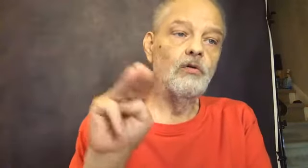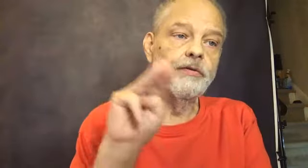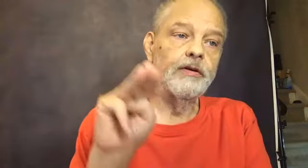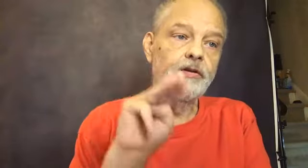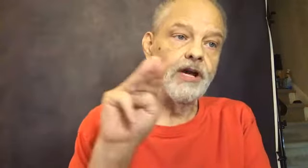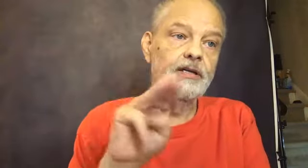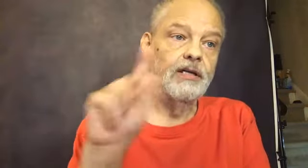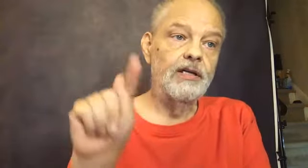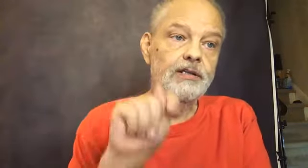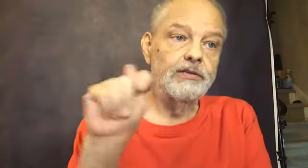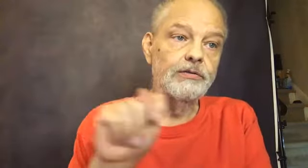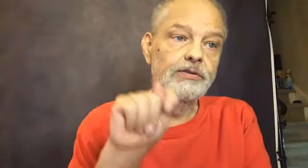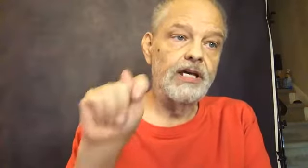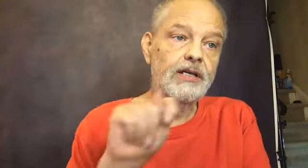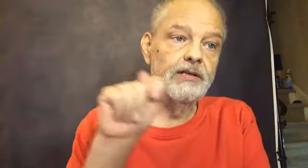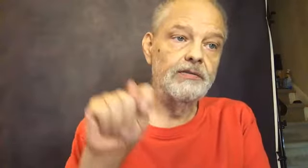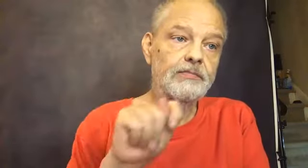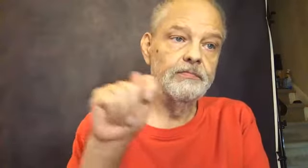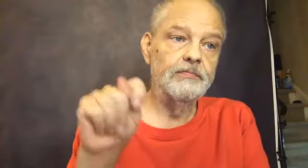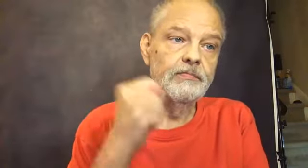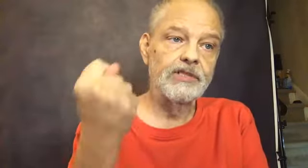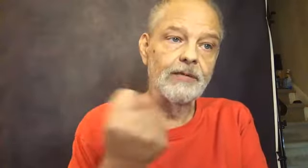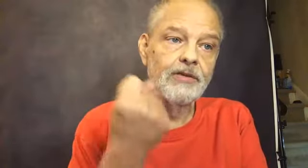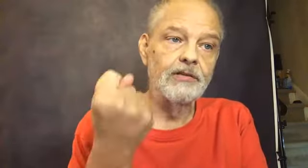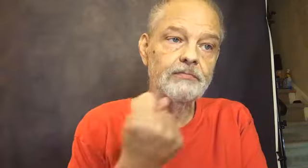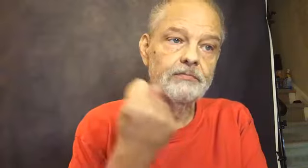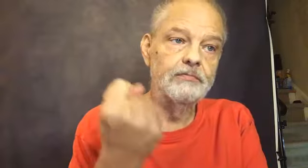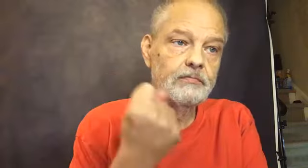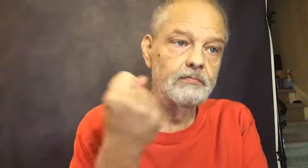the front of their hand. Tuesday, same thing.